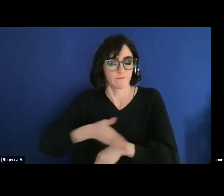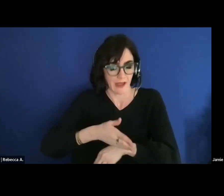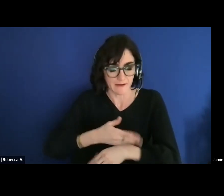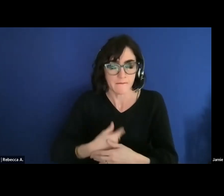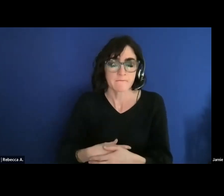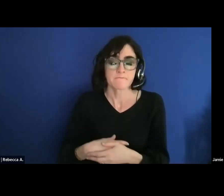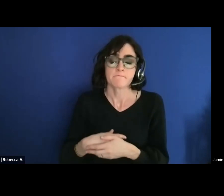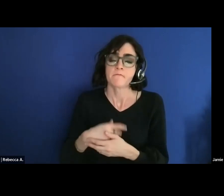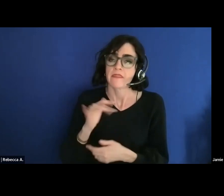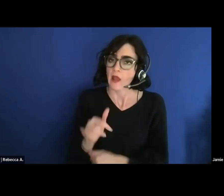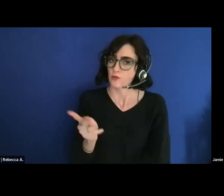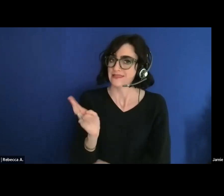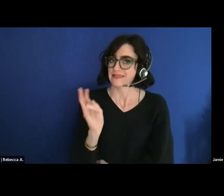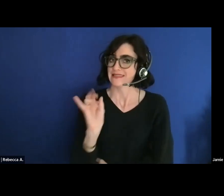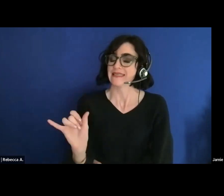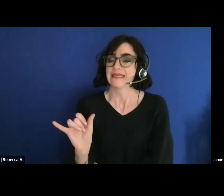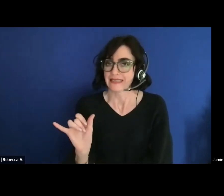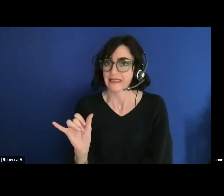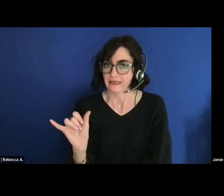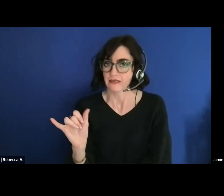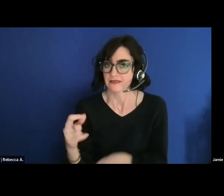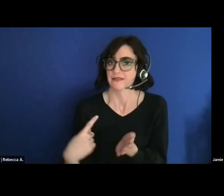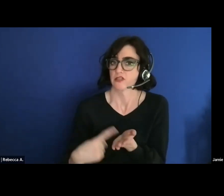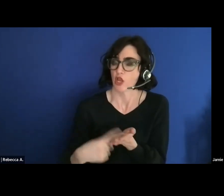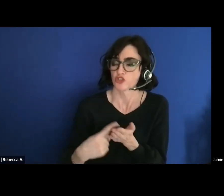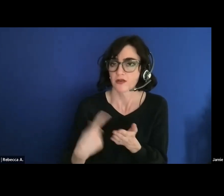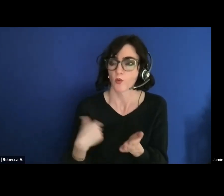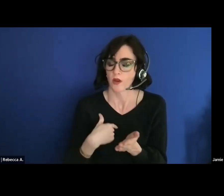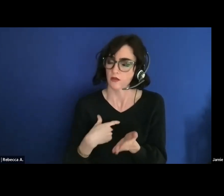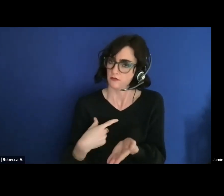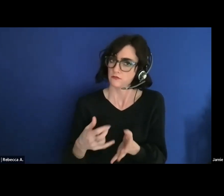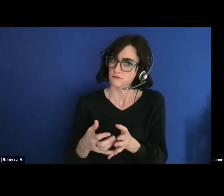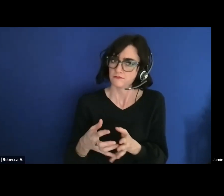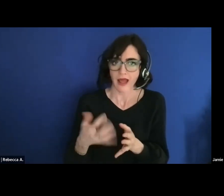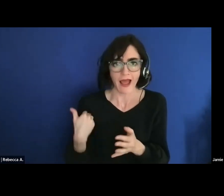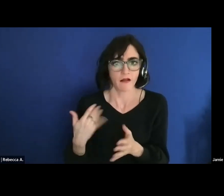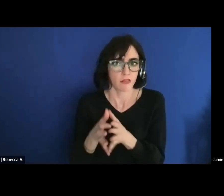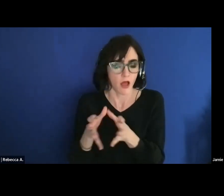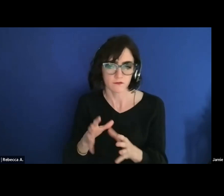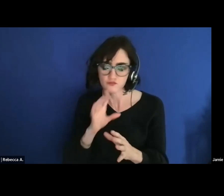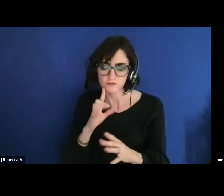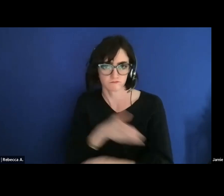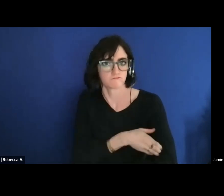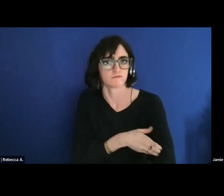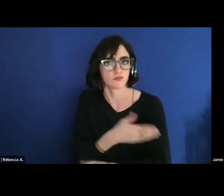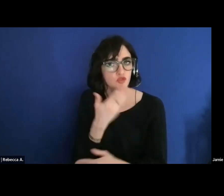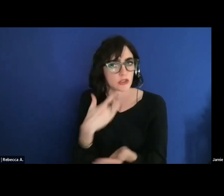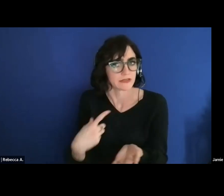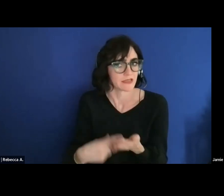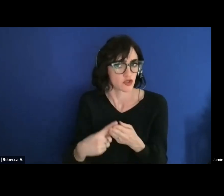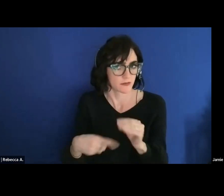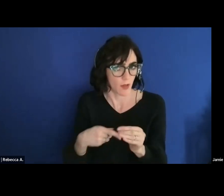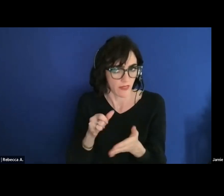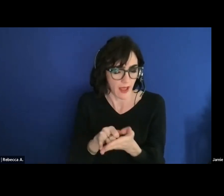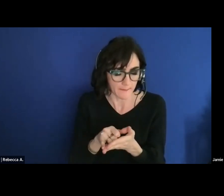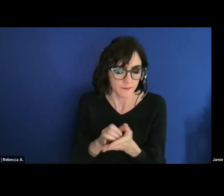key theme that came up in those conversations. So we're approaching this